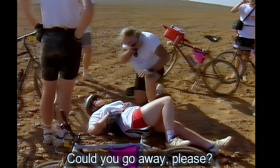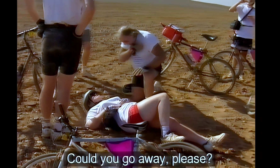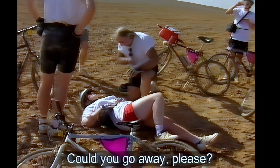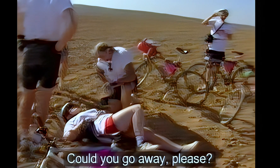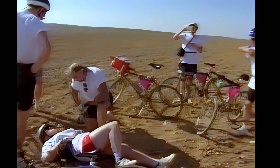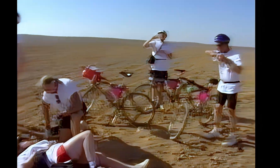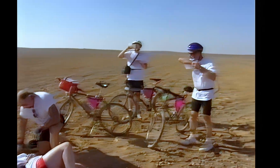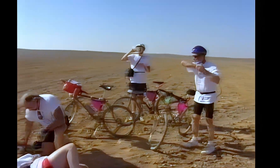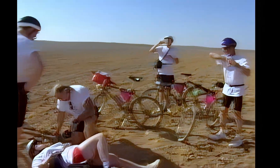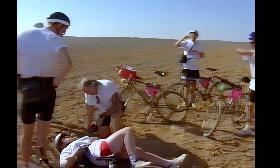Can